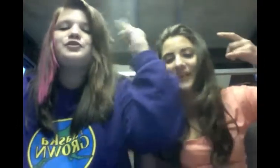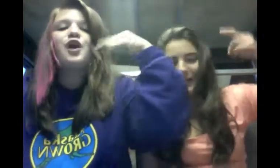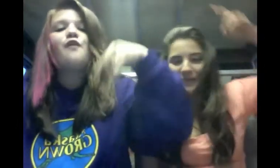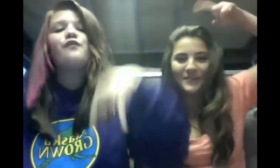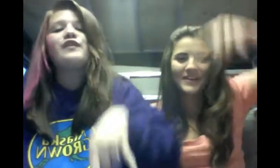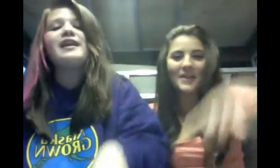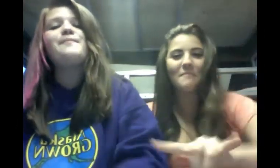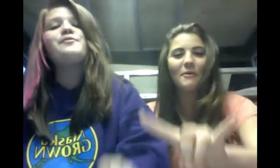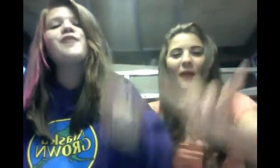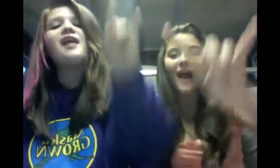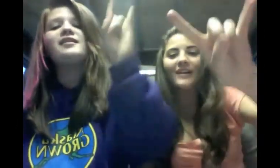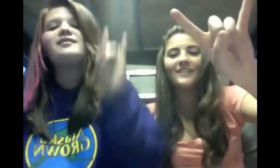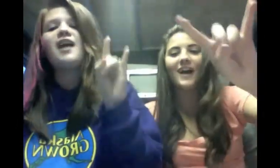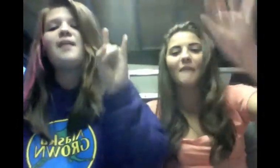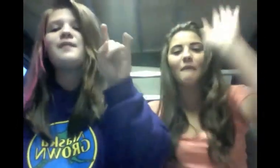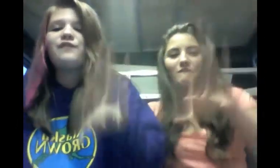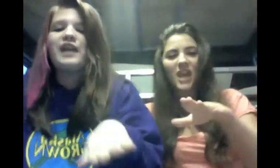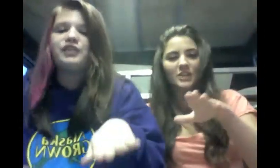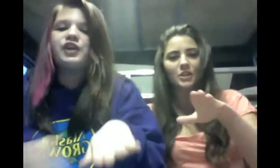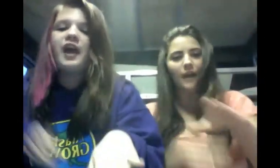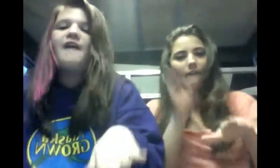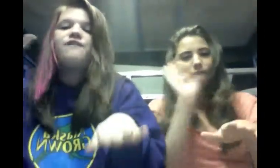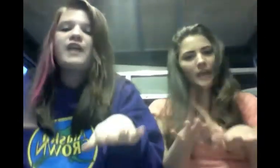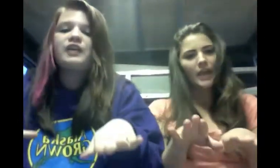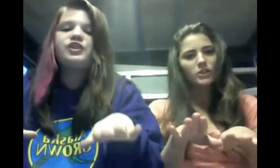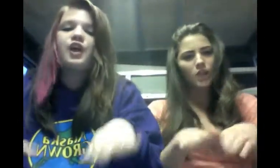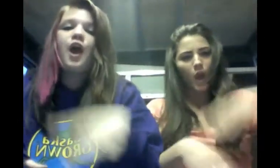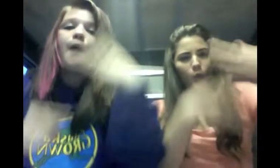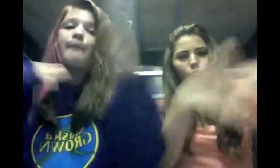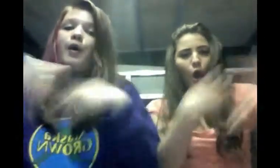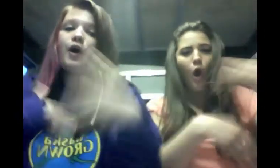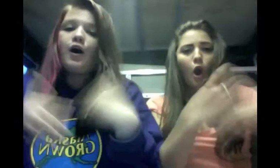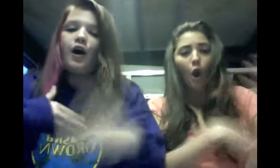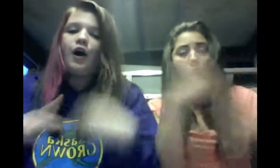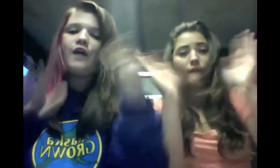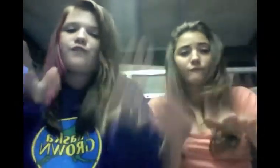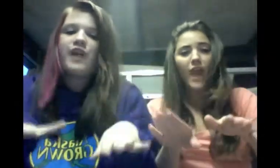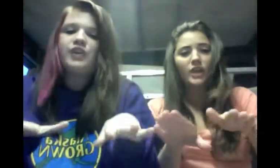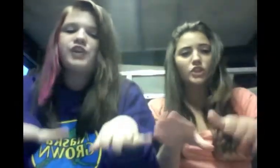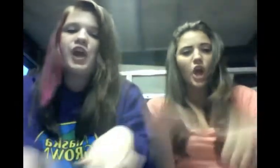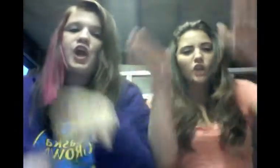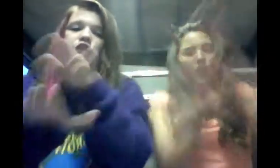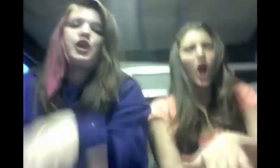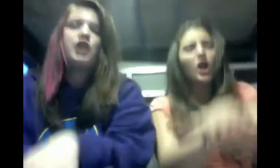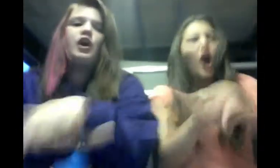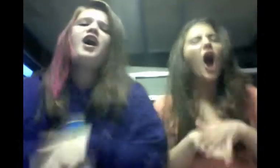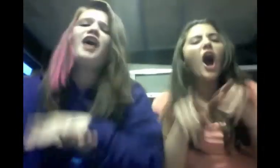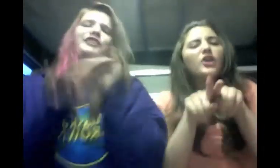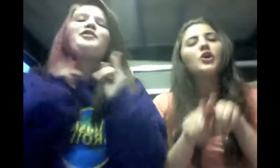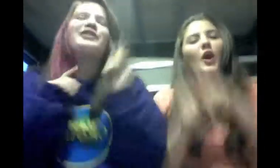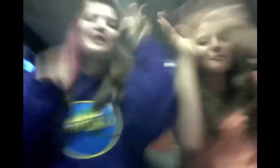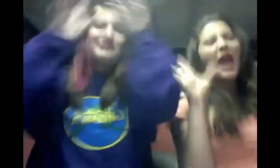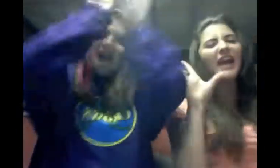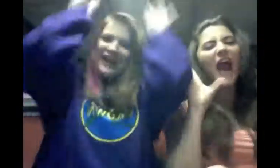don't forget Baraka llama, fish, fish, more fish, turtle on your head!